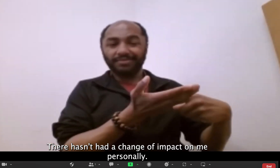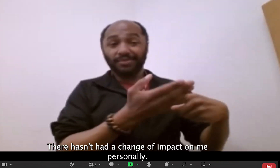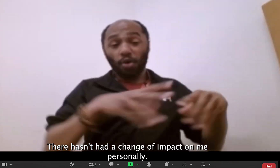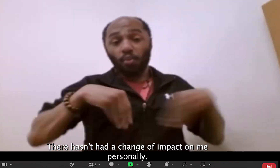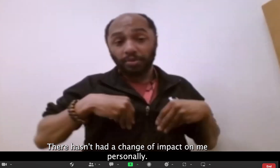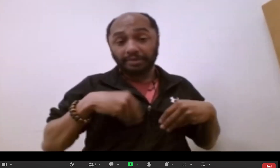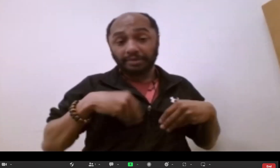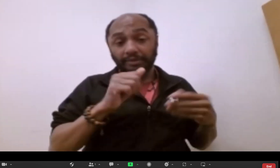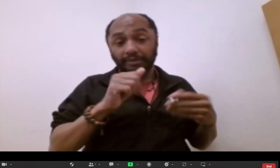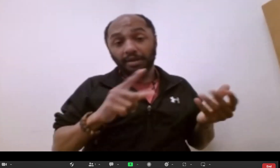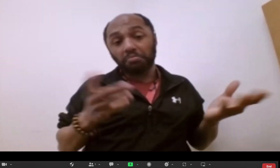me personally.